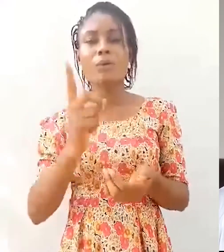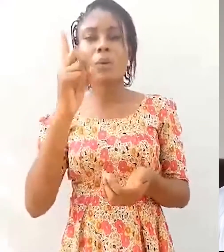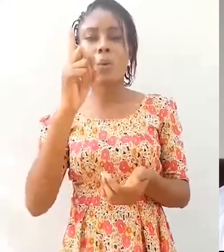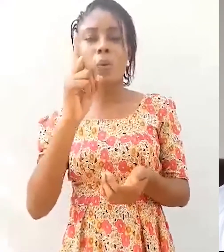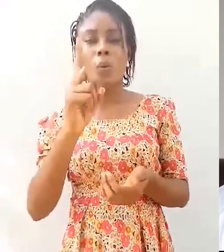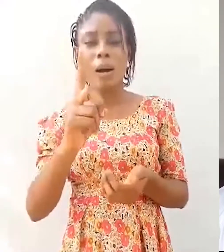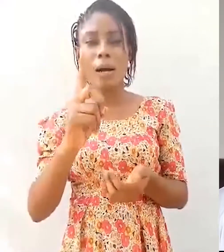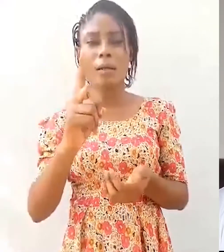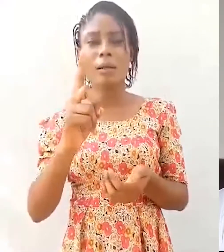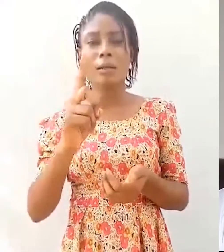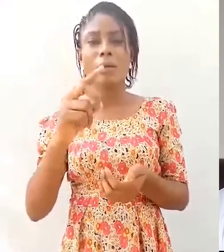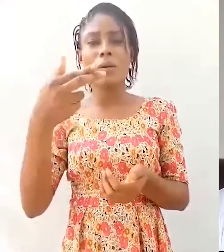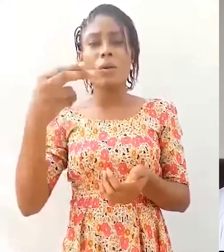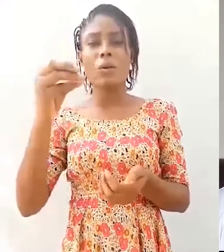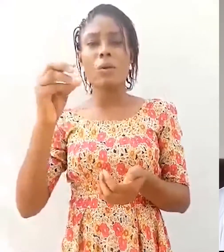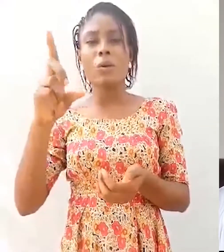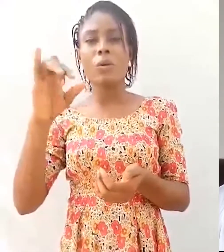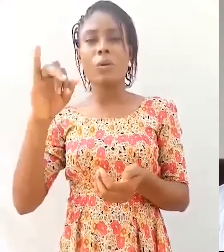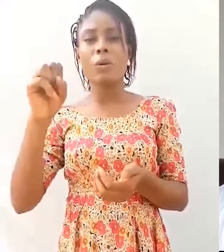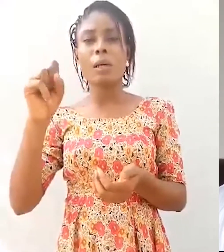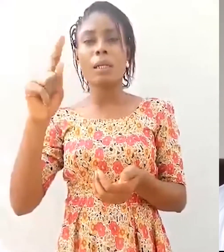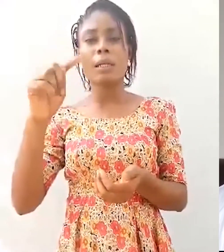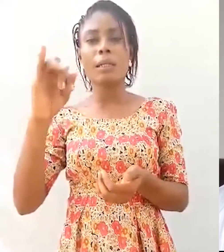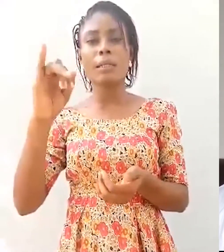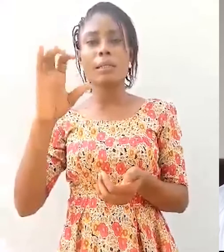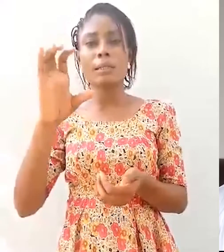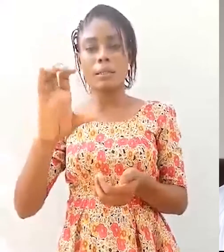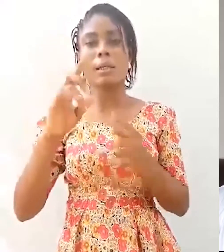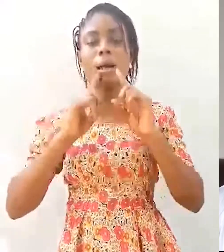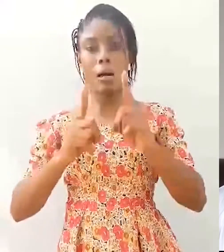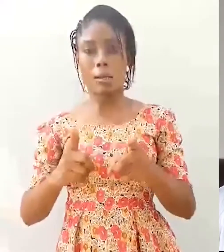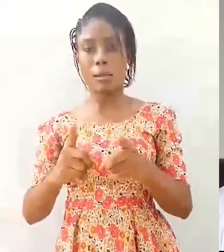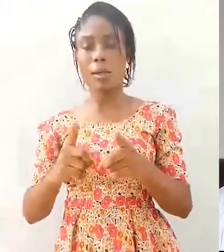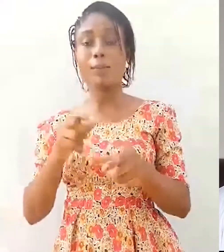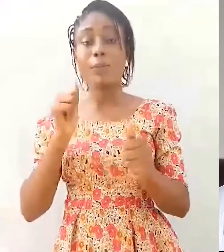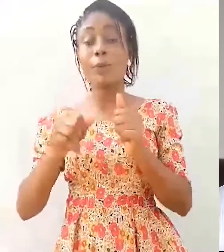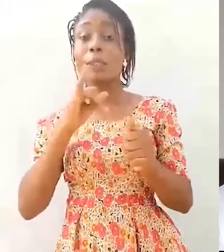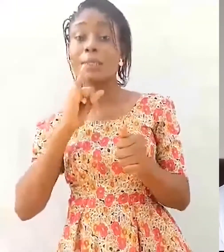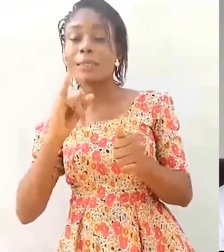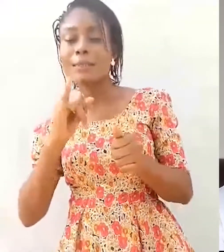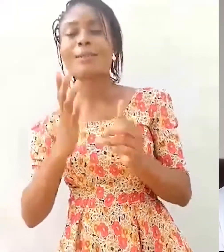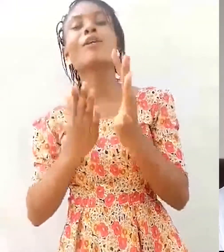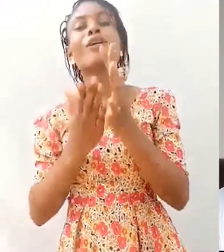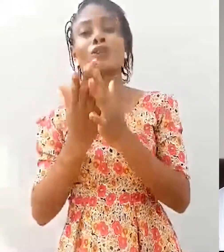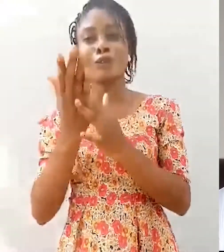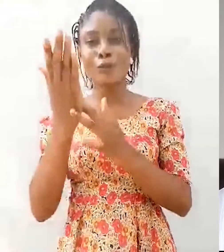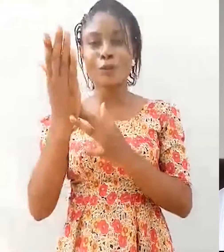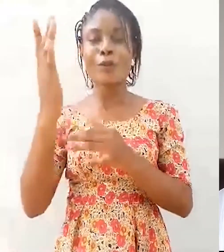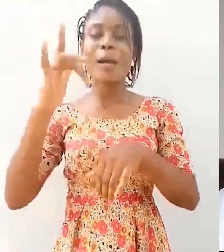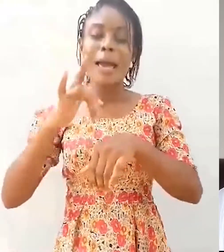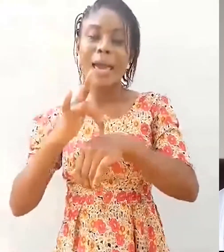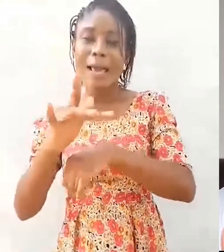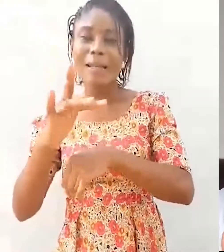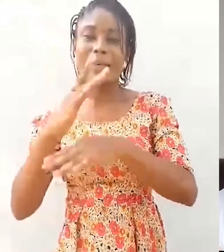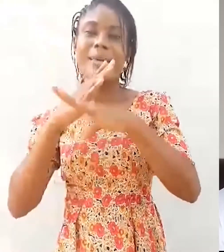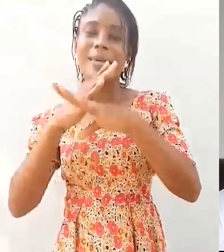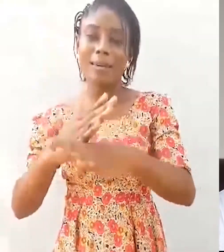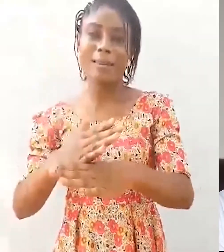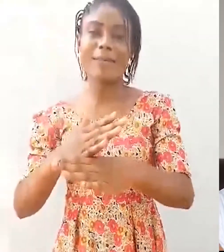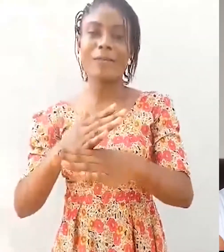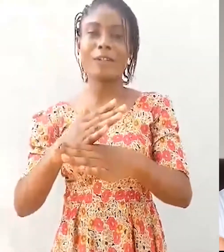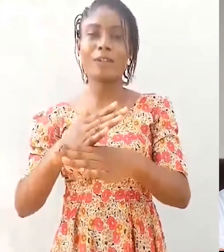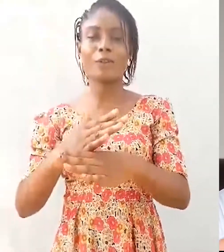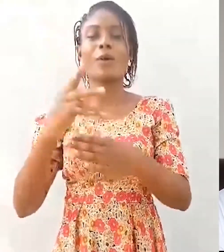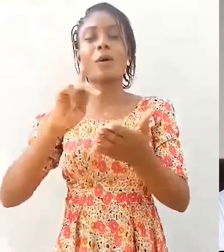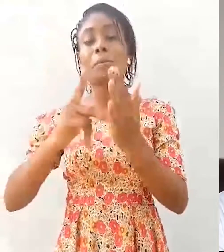holistic answer, which is through early intervention program. Early intervention program can mean a lot of